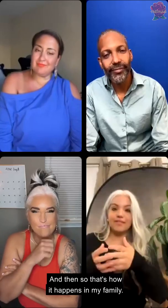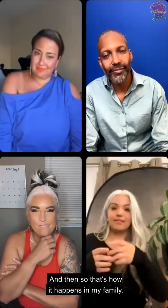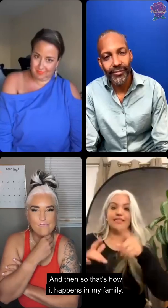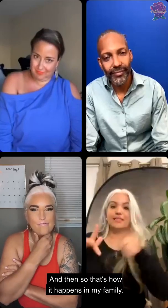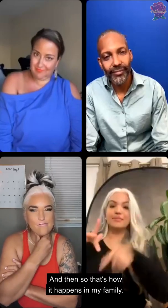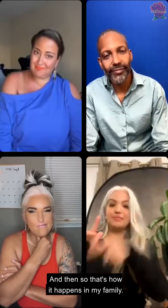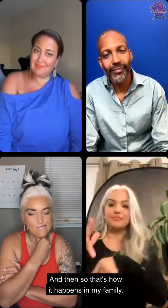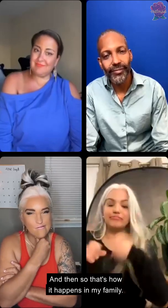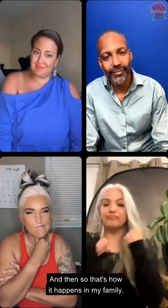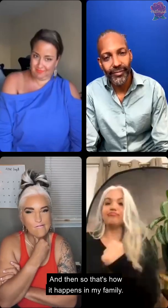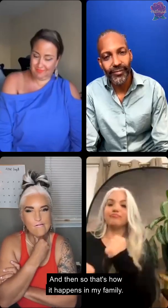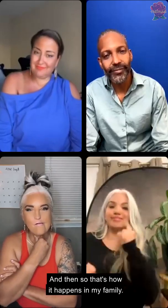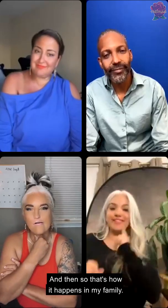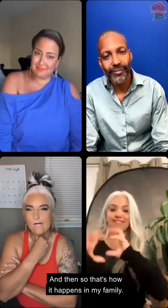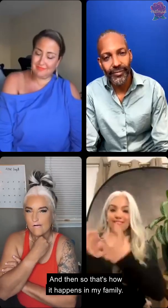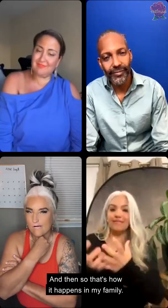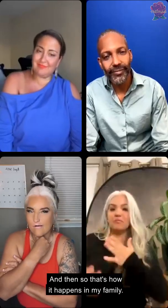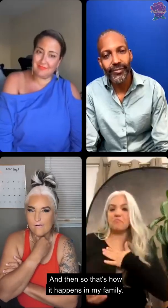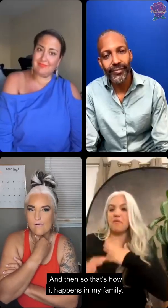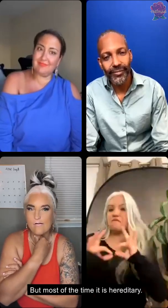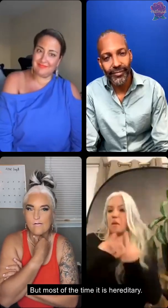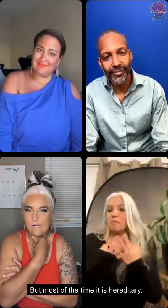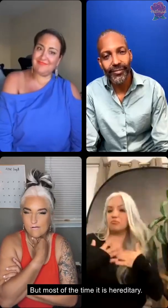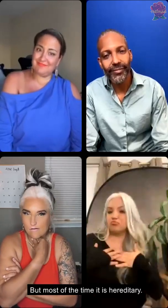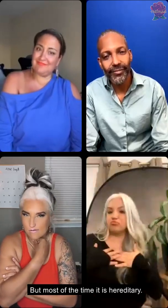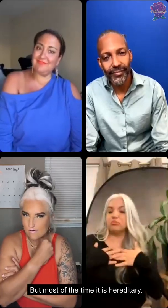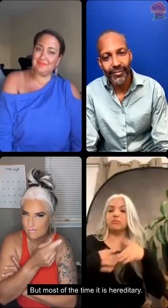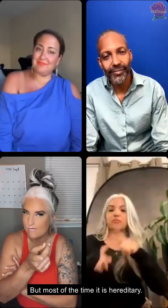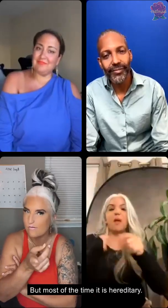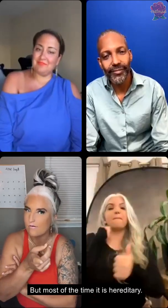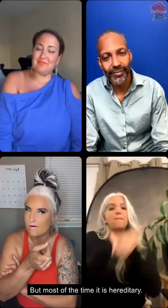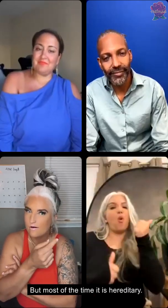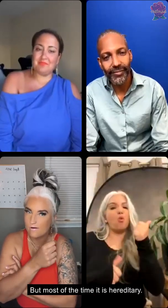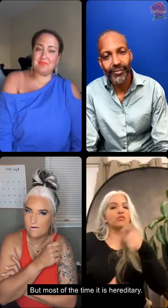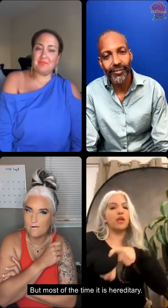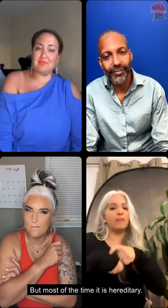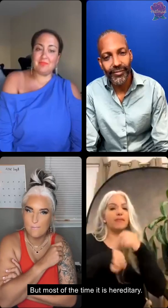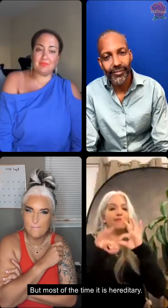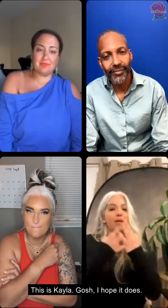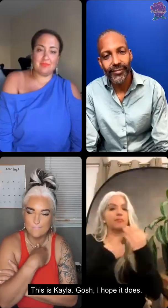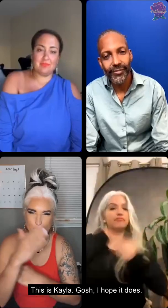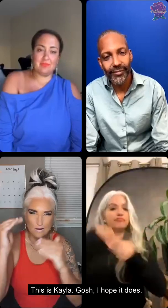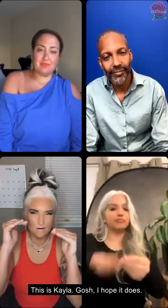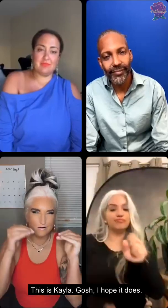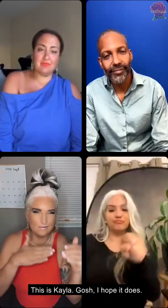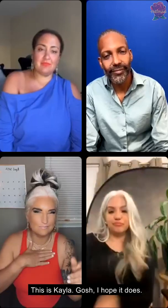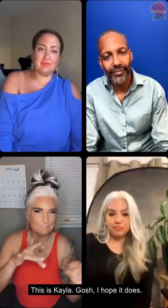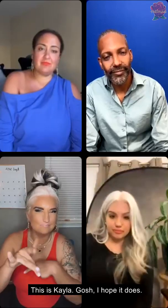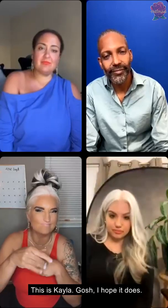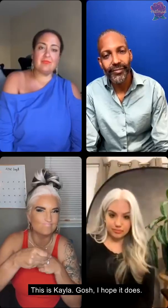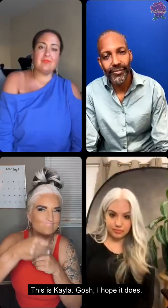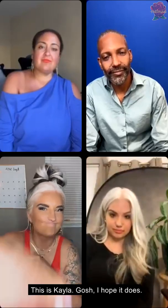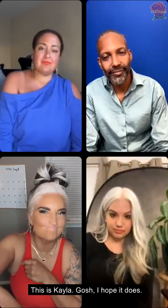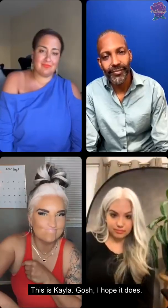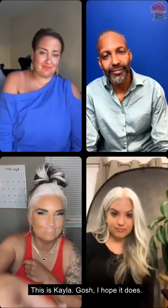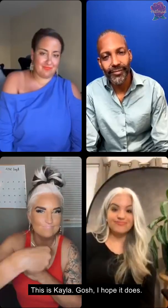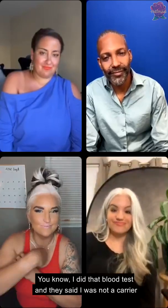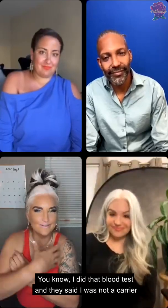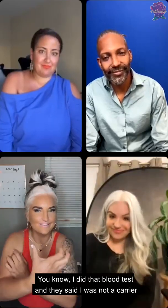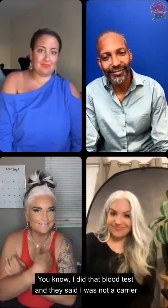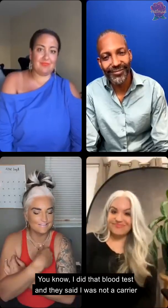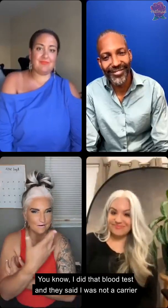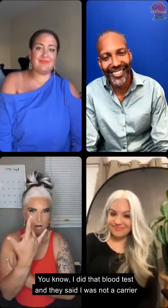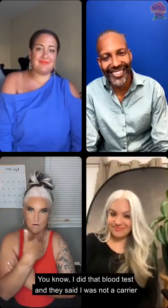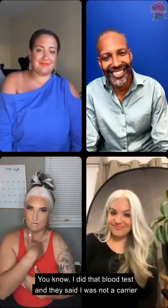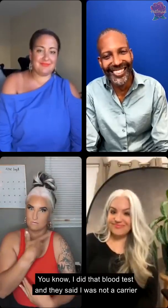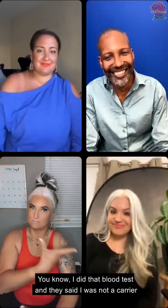And then, yes, it skips. And then, so that's how it happens in my family. But most of the time, it is hereditary. This is Kayla. Gosh, I hope